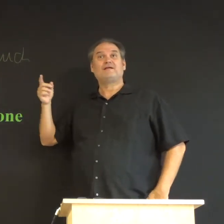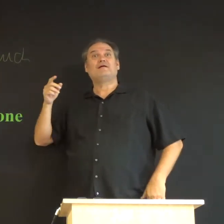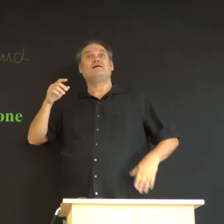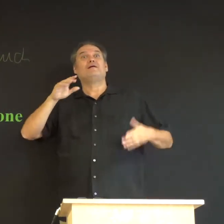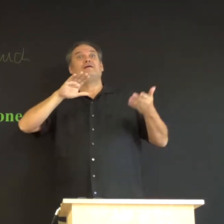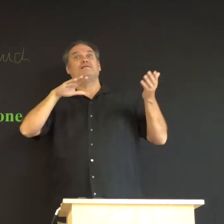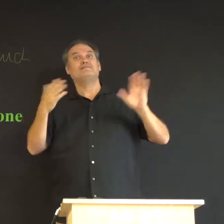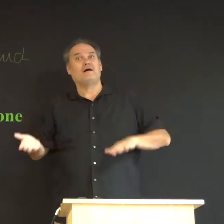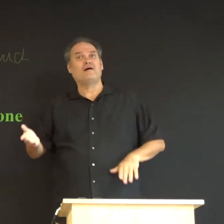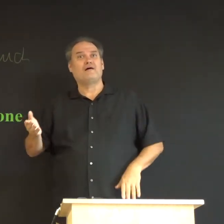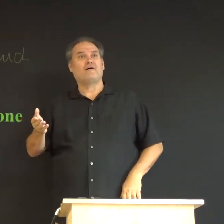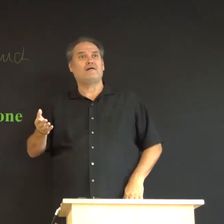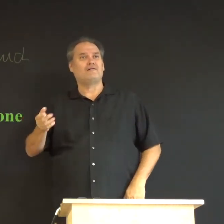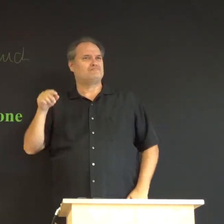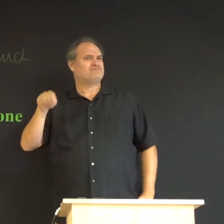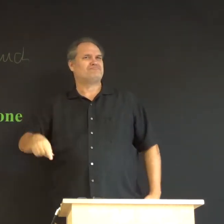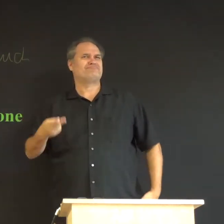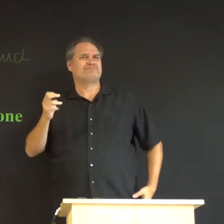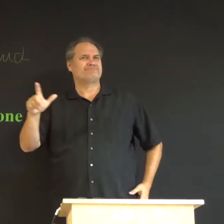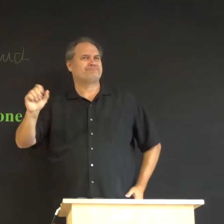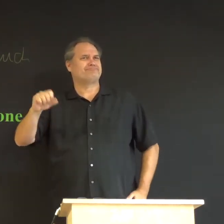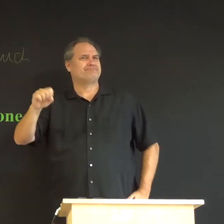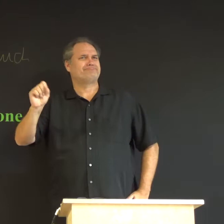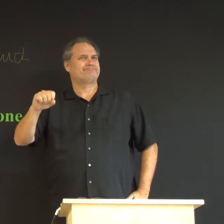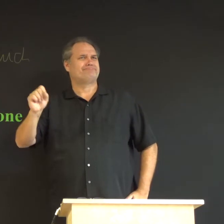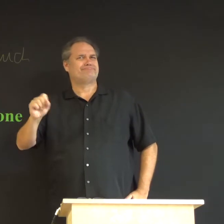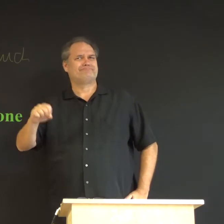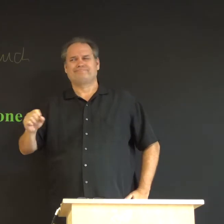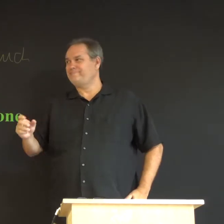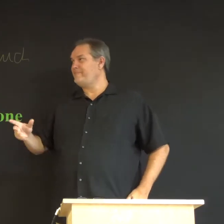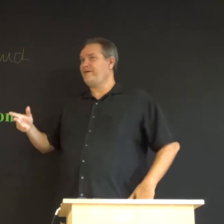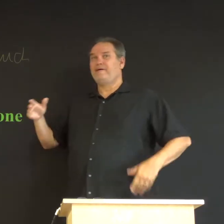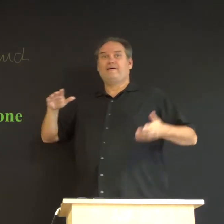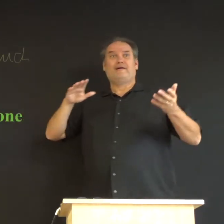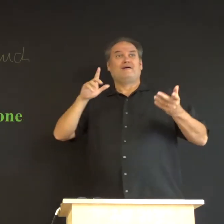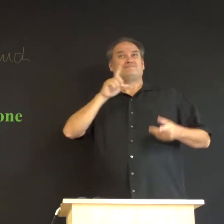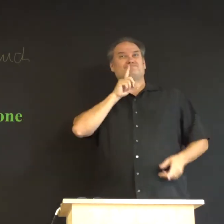That's what we call the visible church. When they die, they still go to hell.